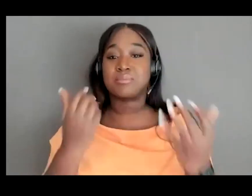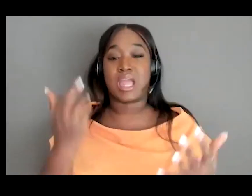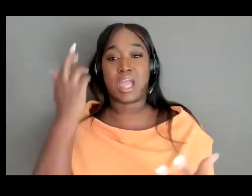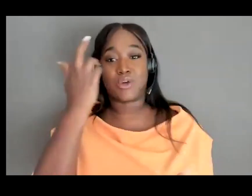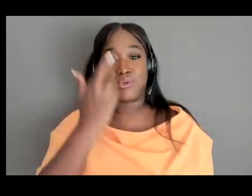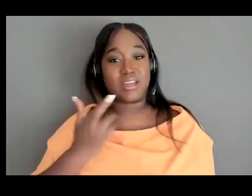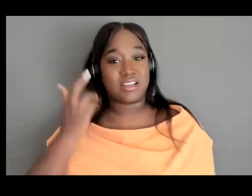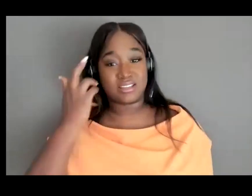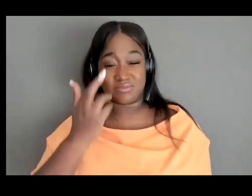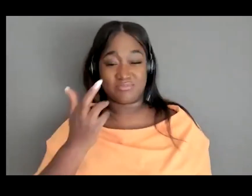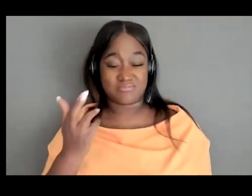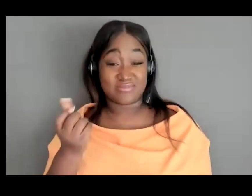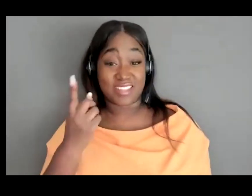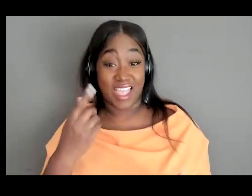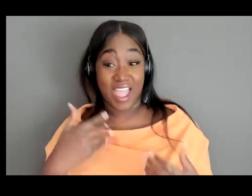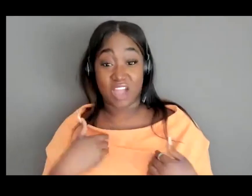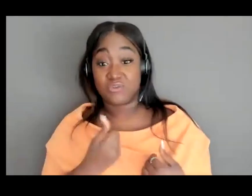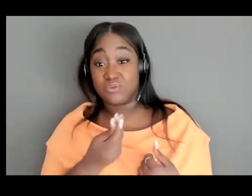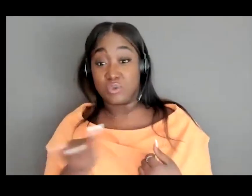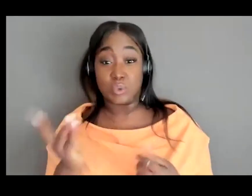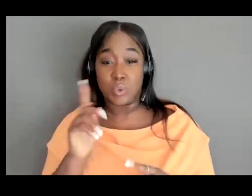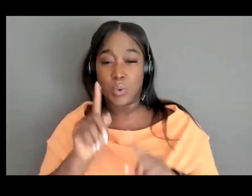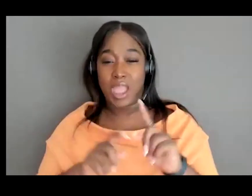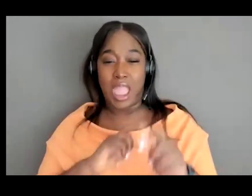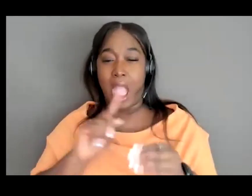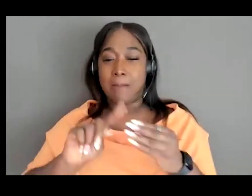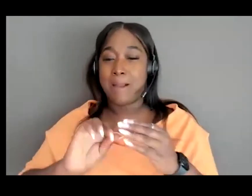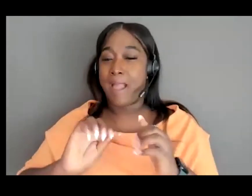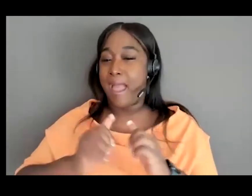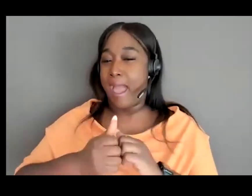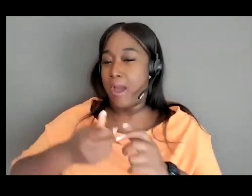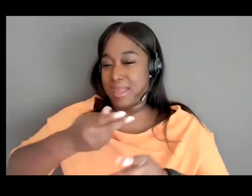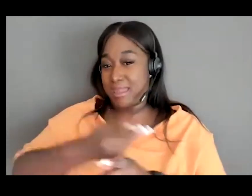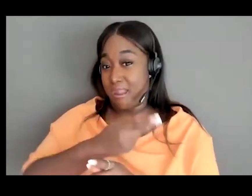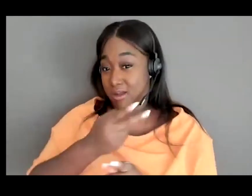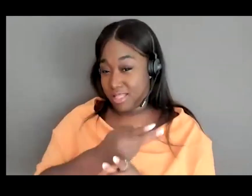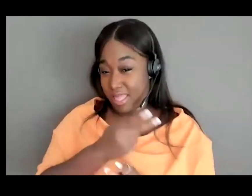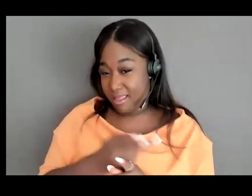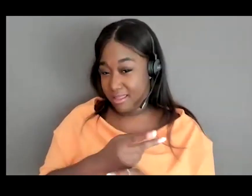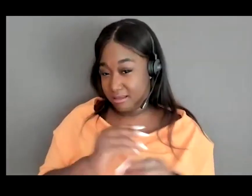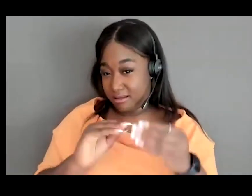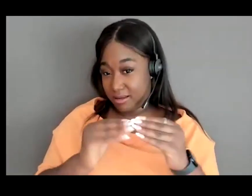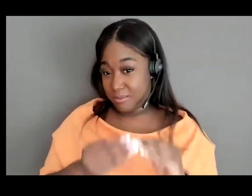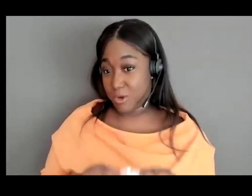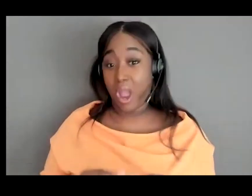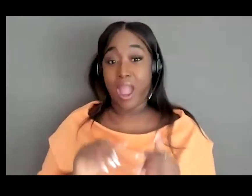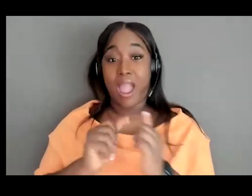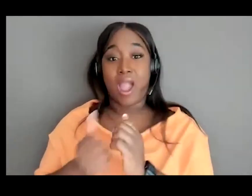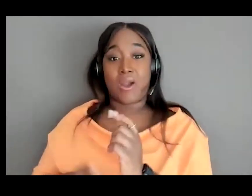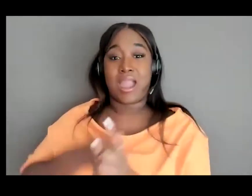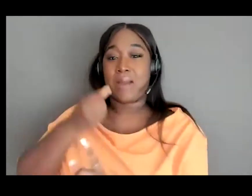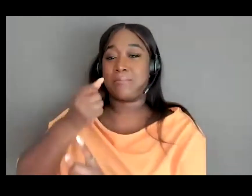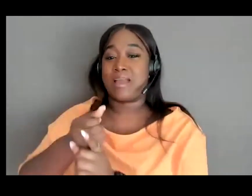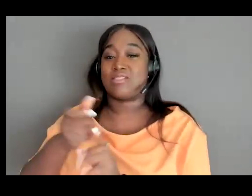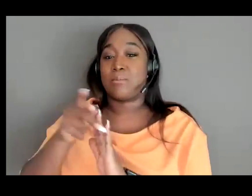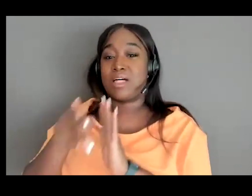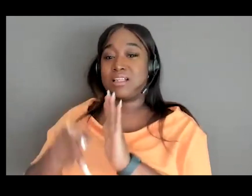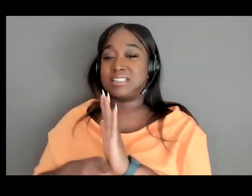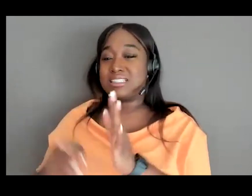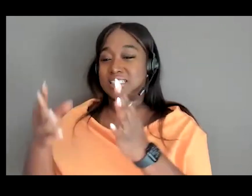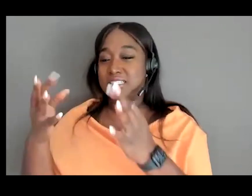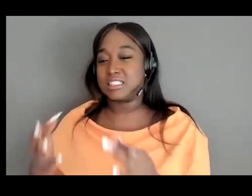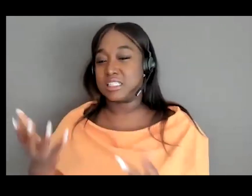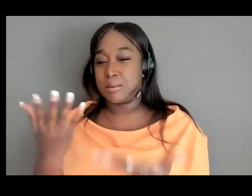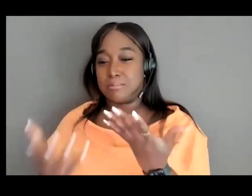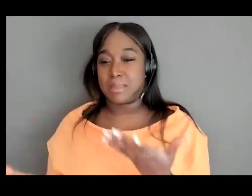so many reasons. I have a few questions just about the calculations and how it impacts maybe the policy decisions that might be